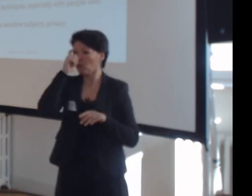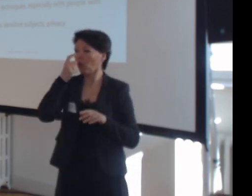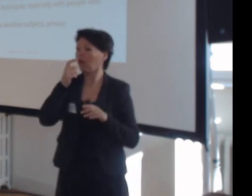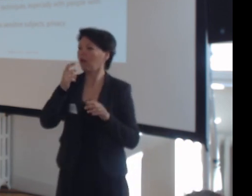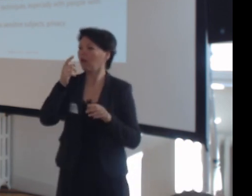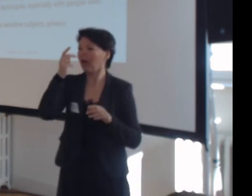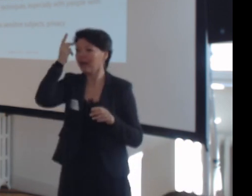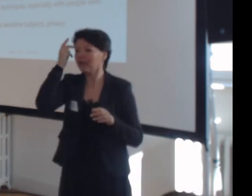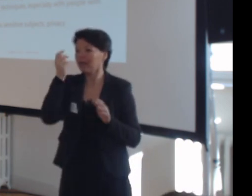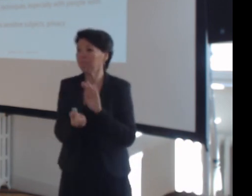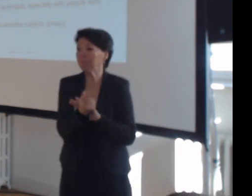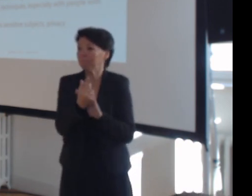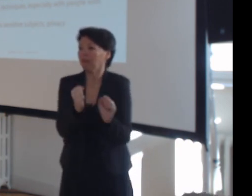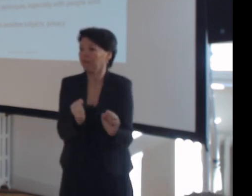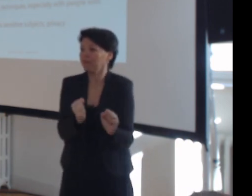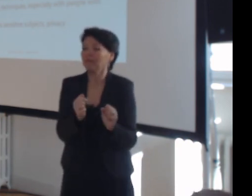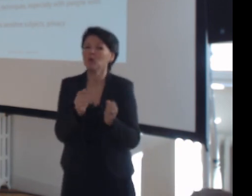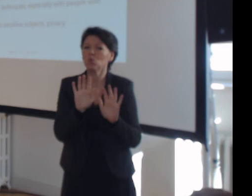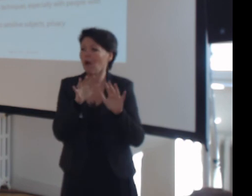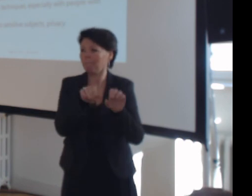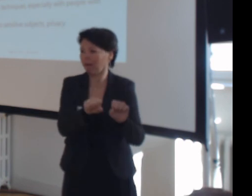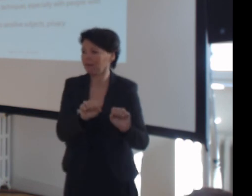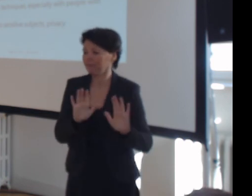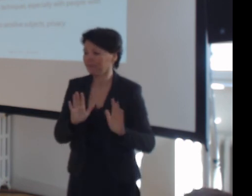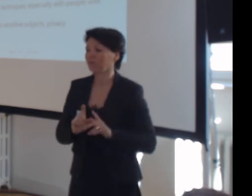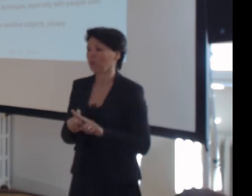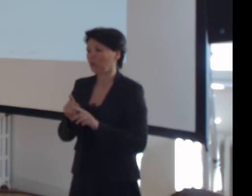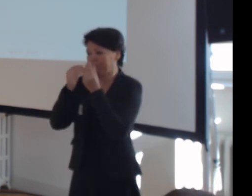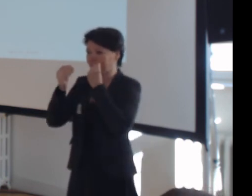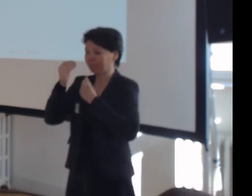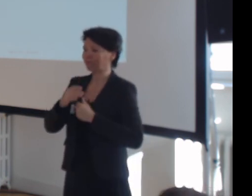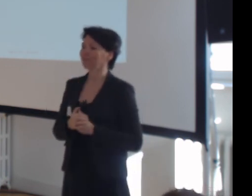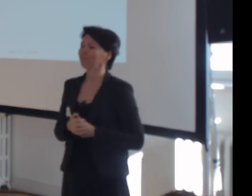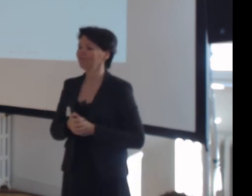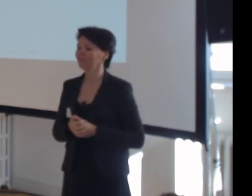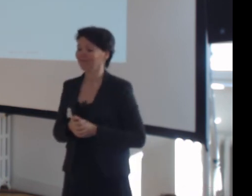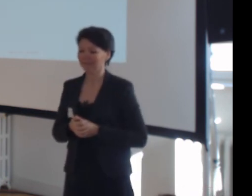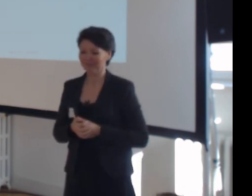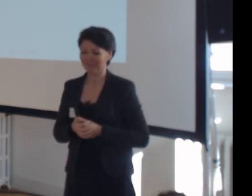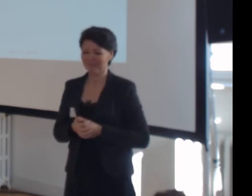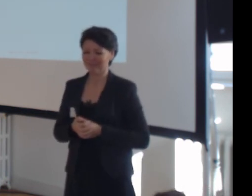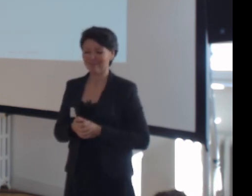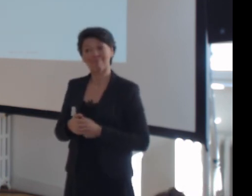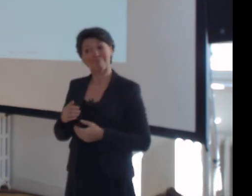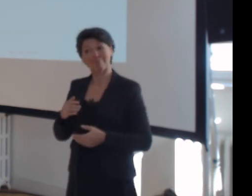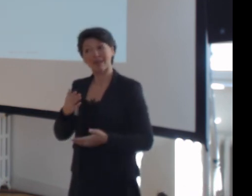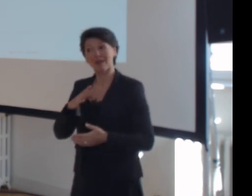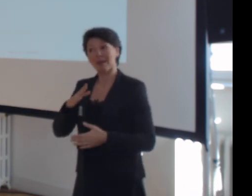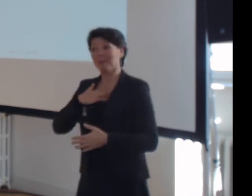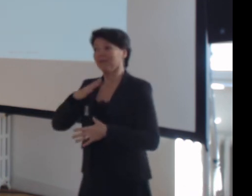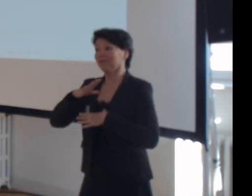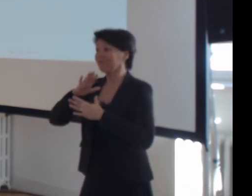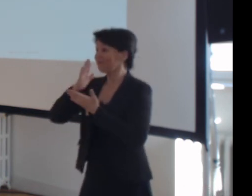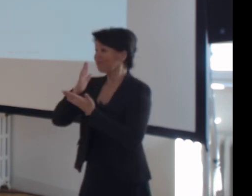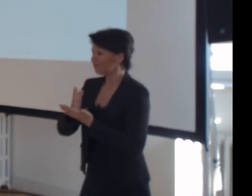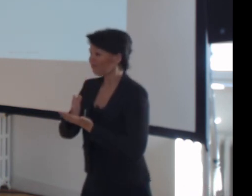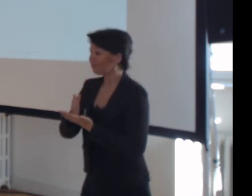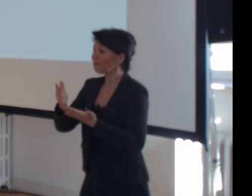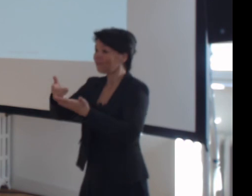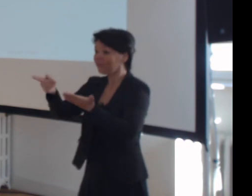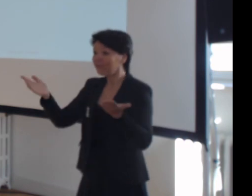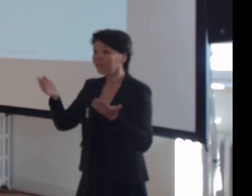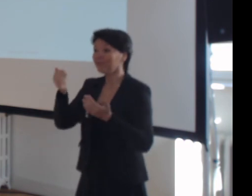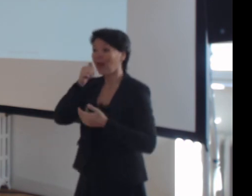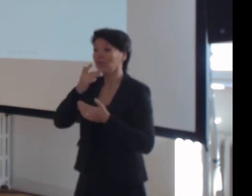come up in such a conversation. That is what I wanted to tell you today. If